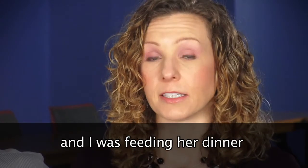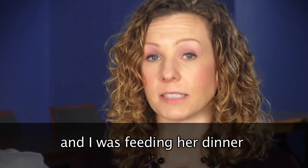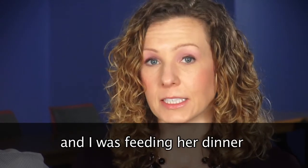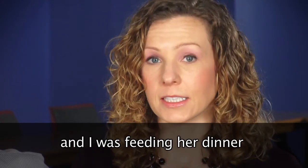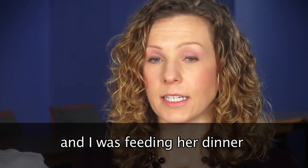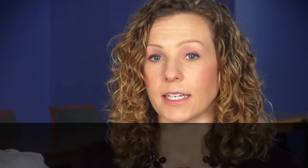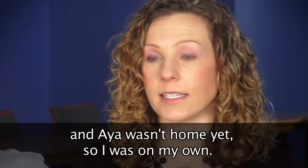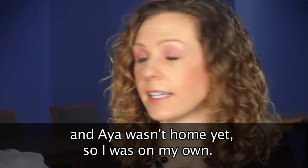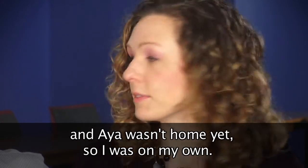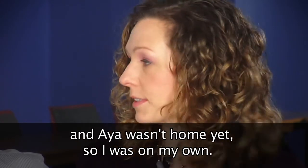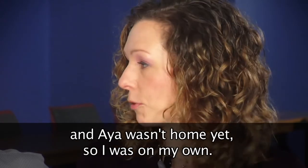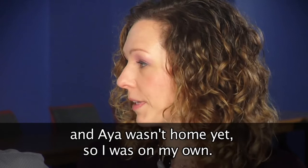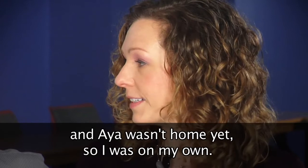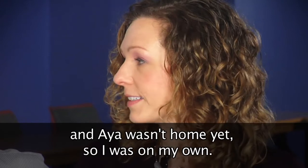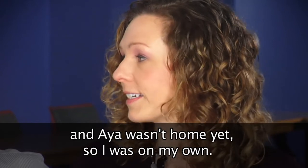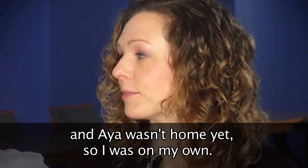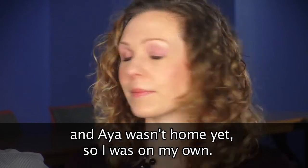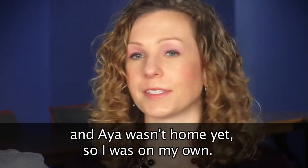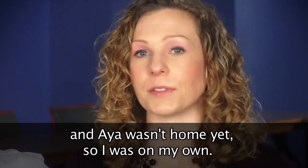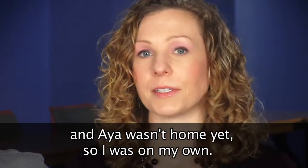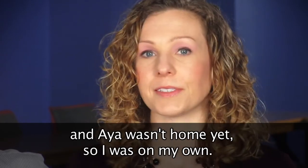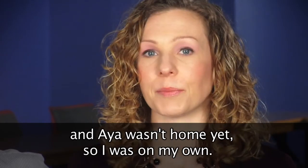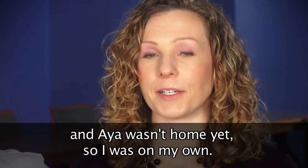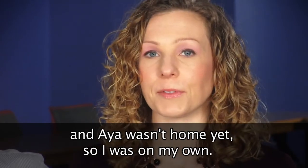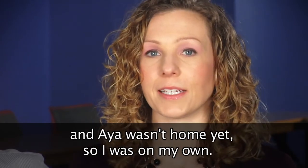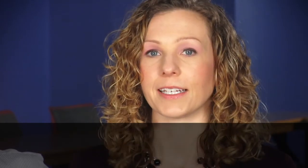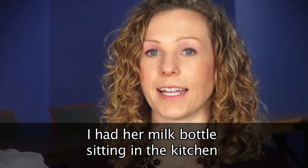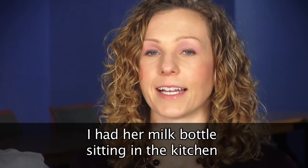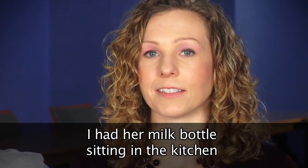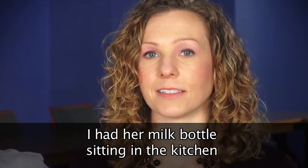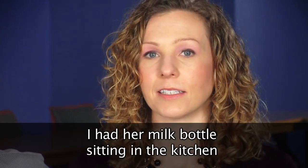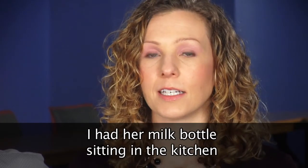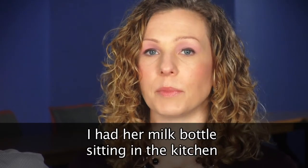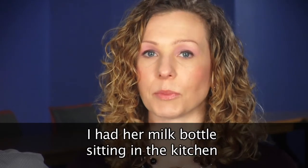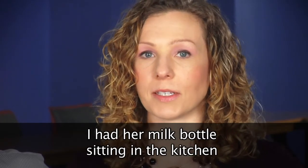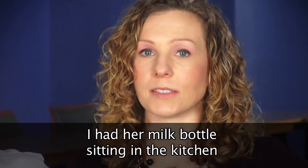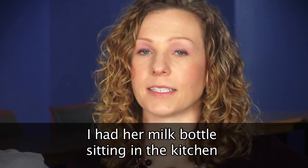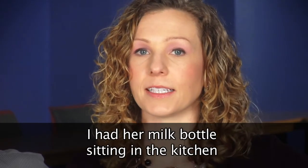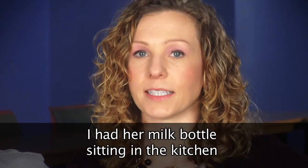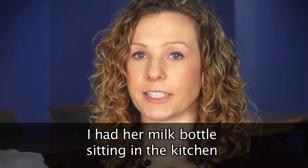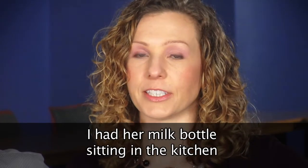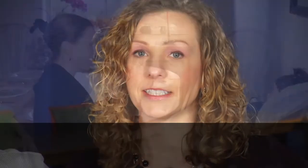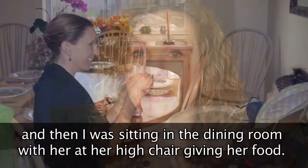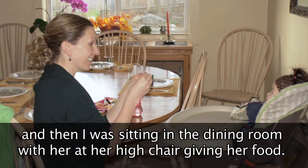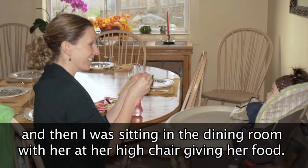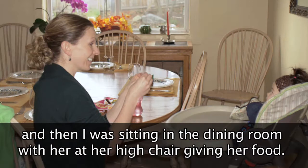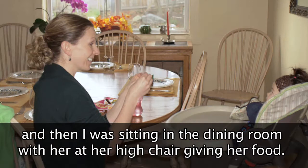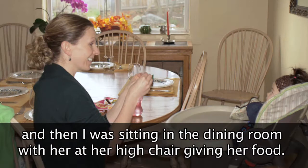her dinner, and Aya wasn't home yet. So I was on my own, and I had her milk bottle sitting in the kitchen, and then I was sitting in the dining